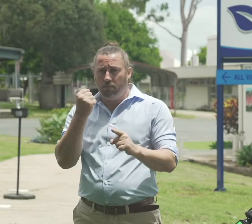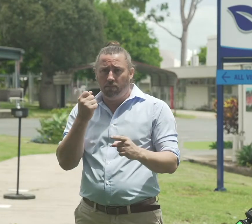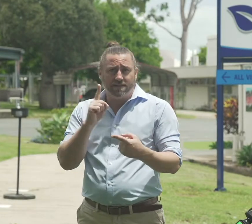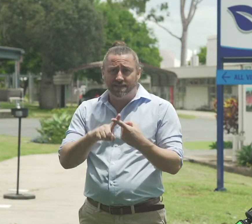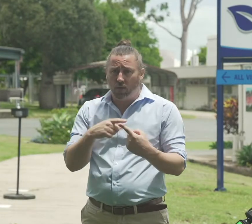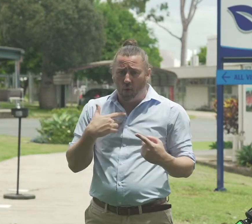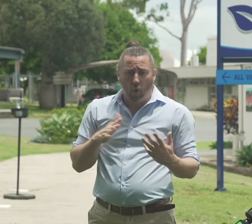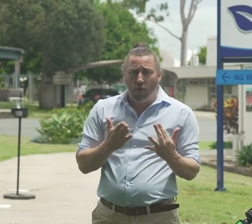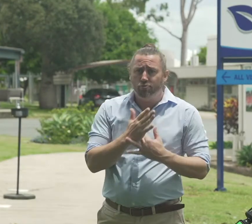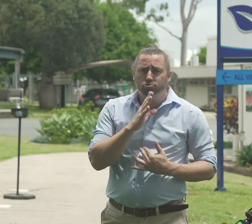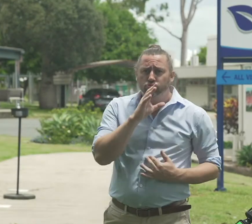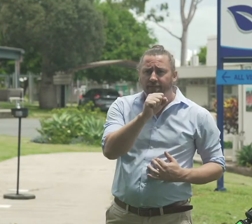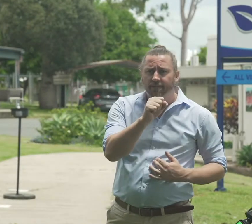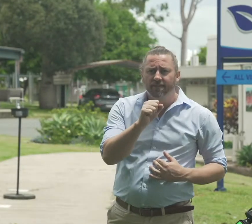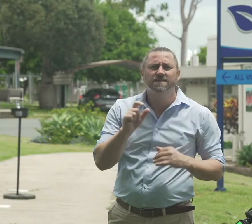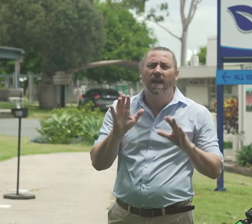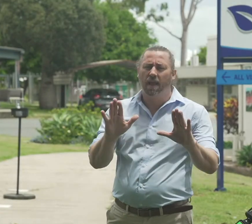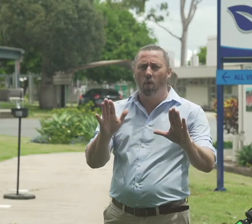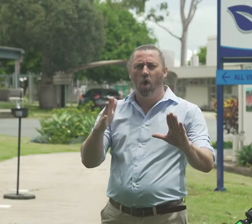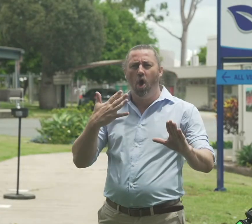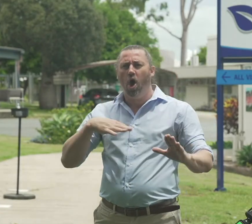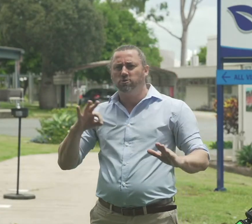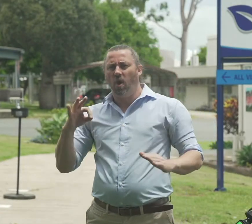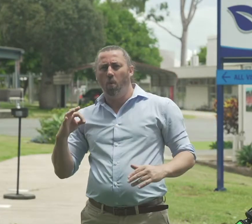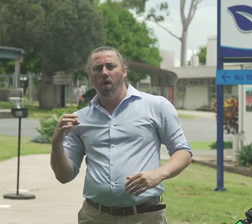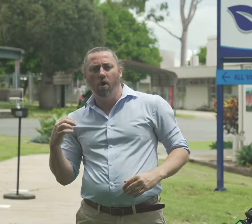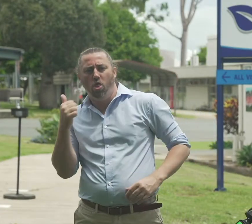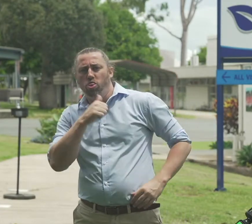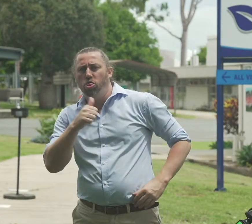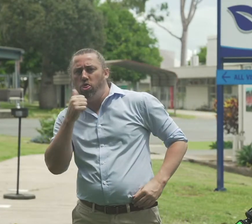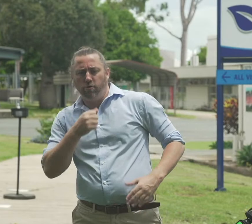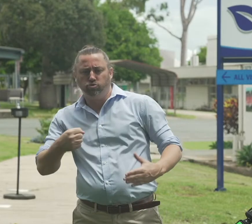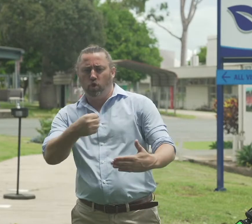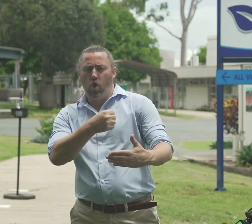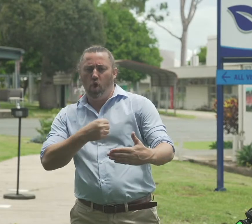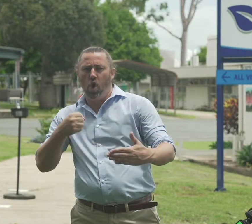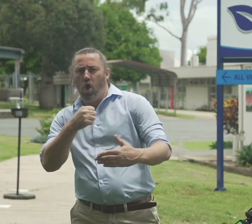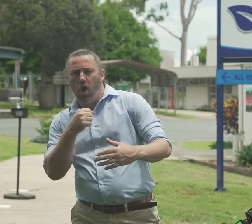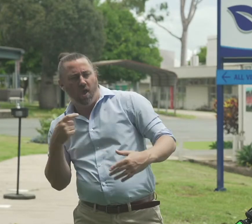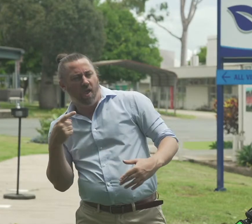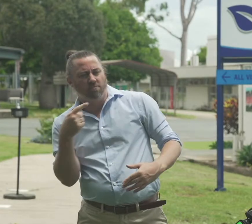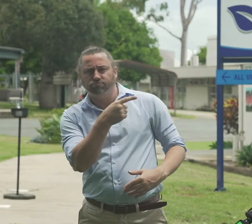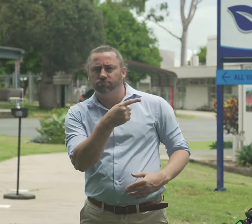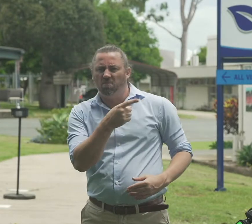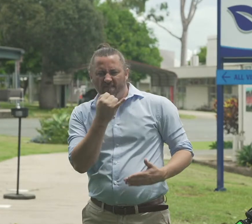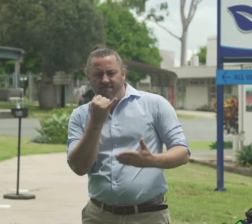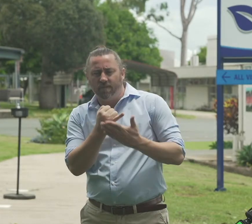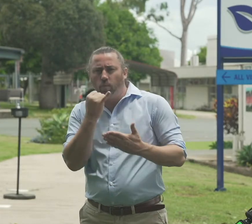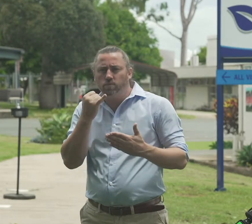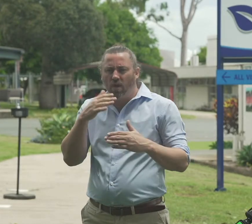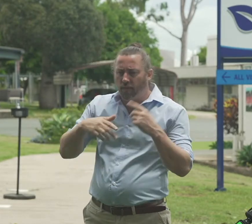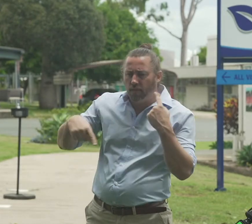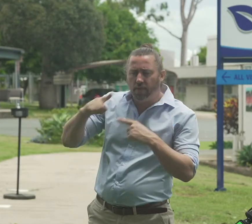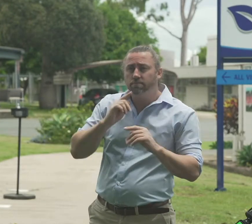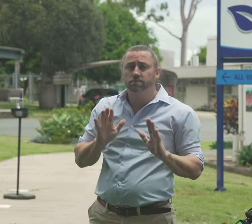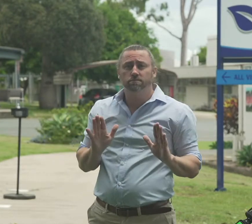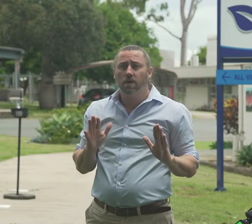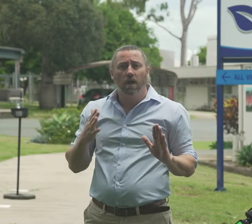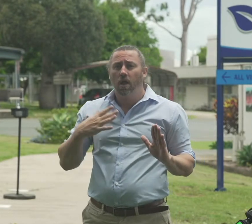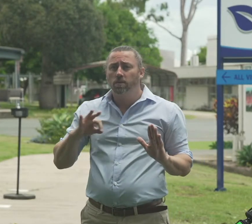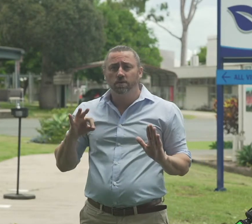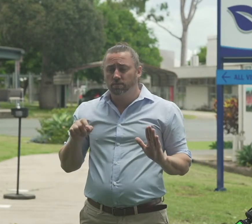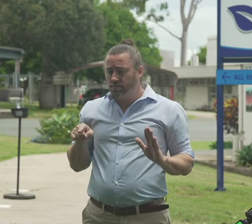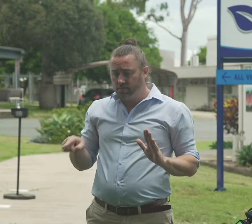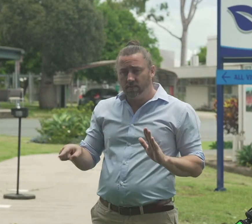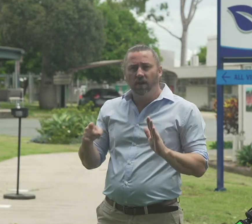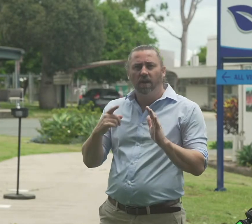urge everyone to take a bit of caution in trying to make political points out of this. The former Executive